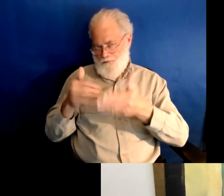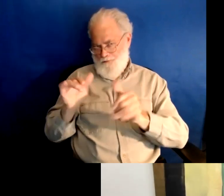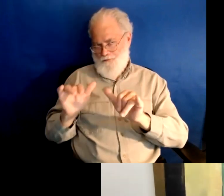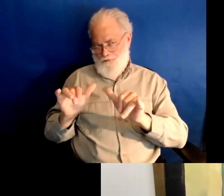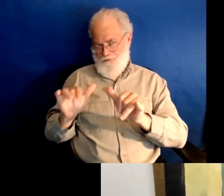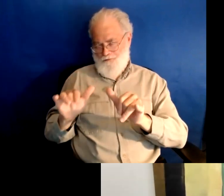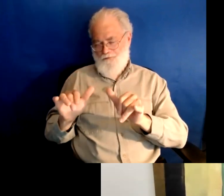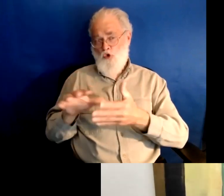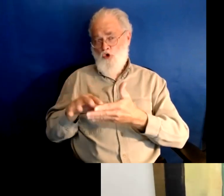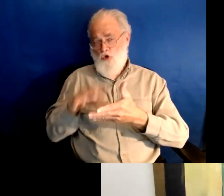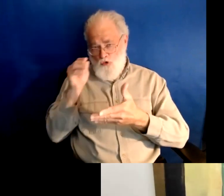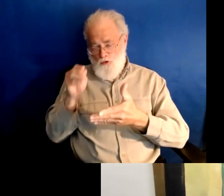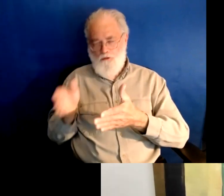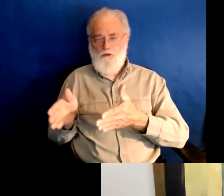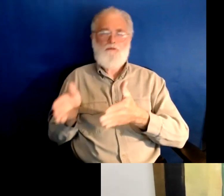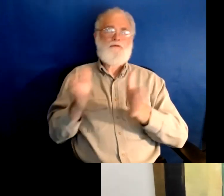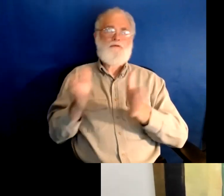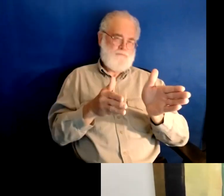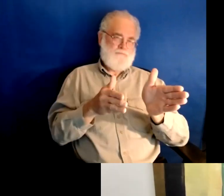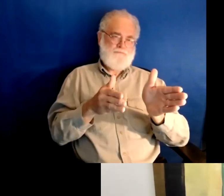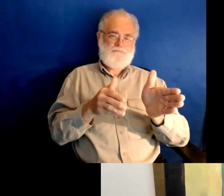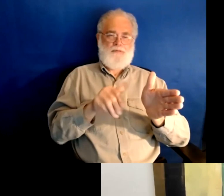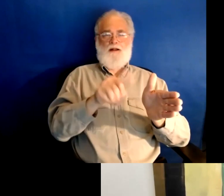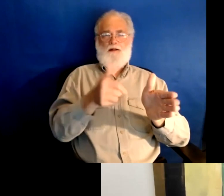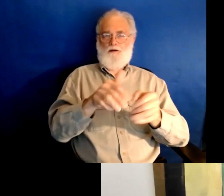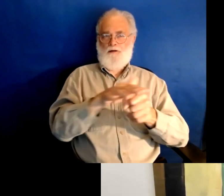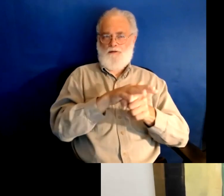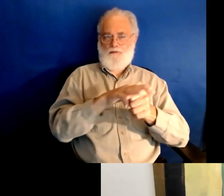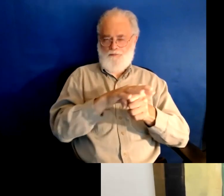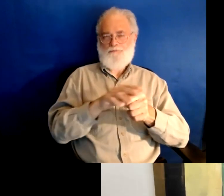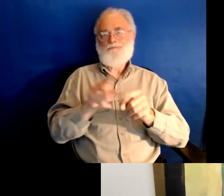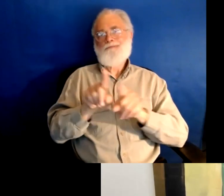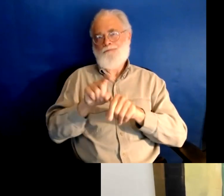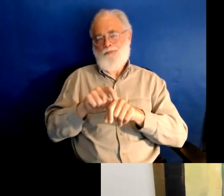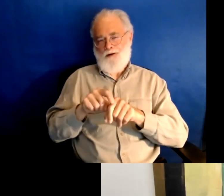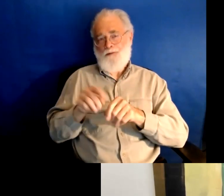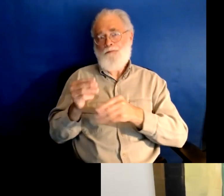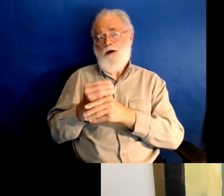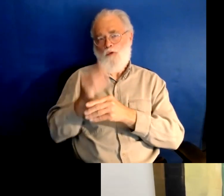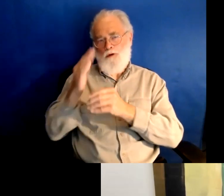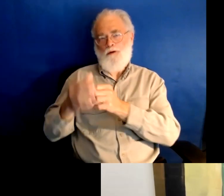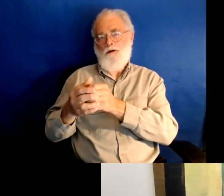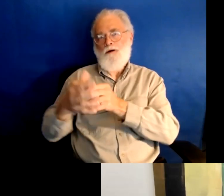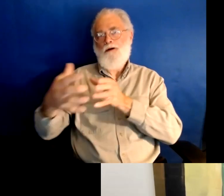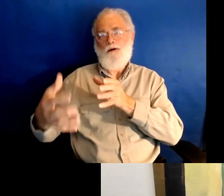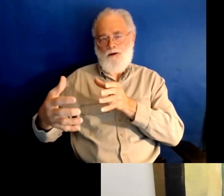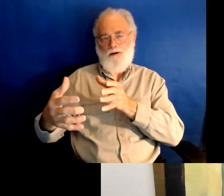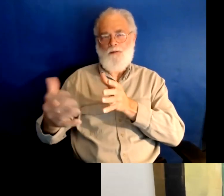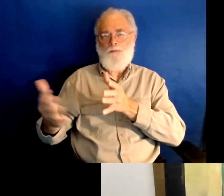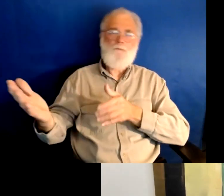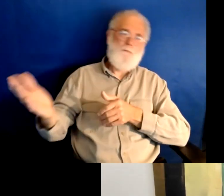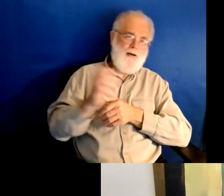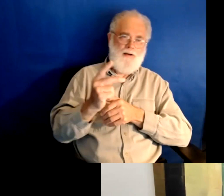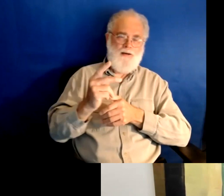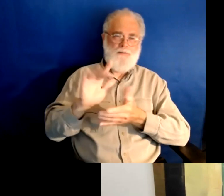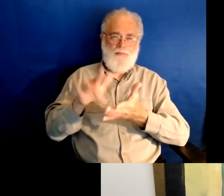It's a pilot study to learn in this one and then cover another area, but